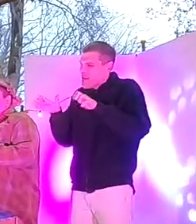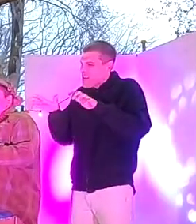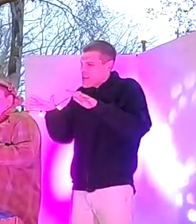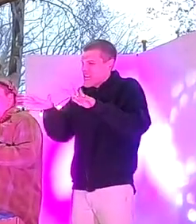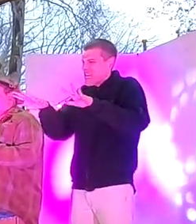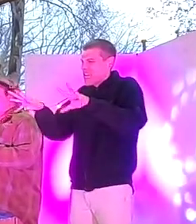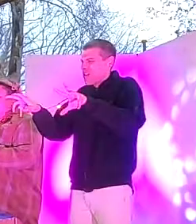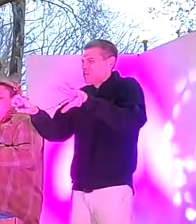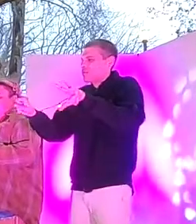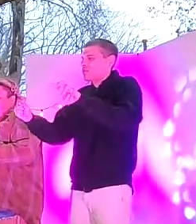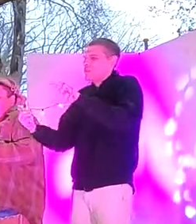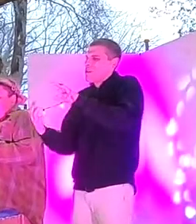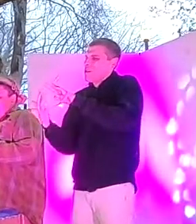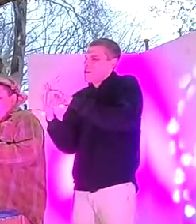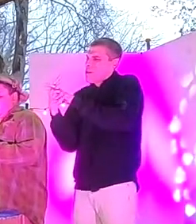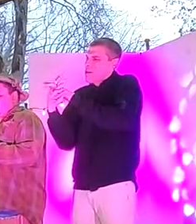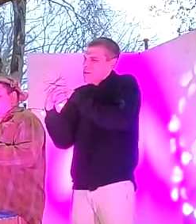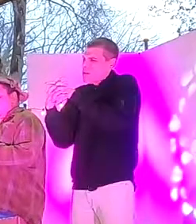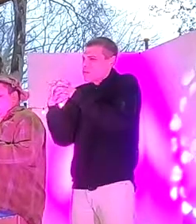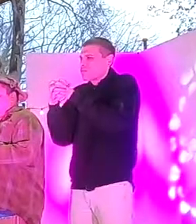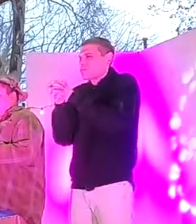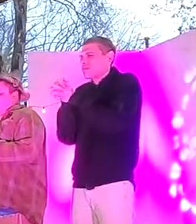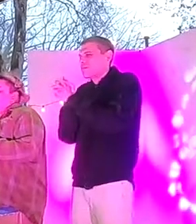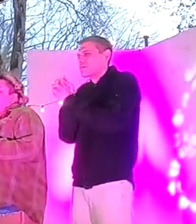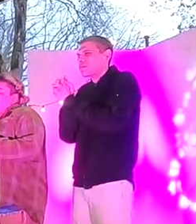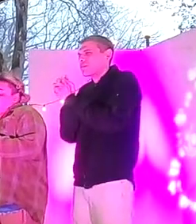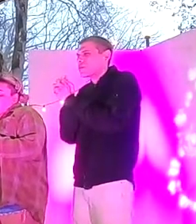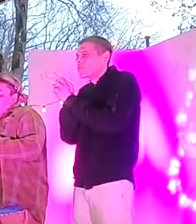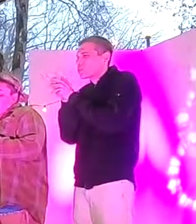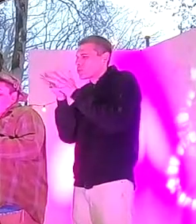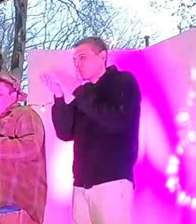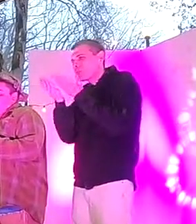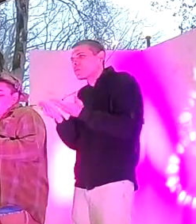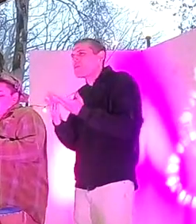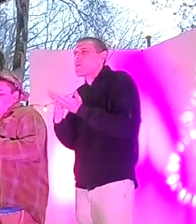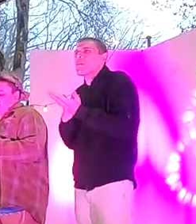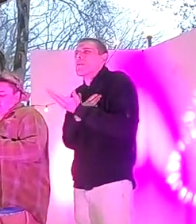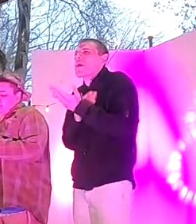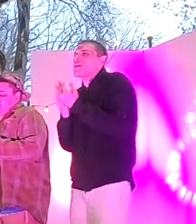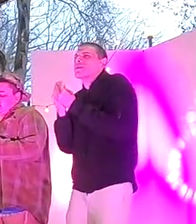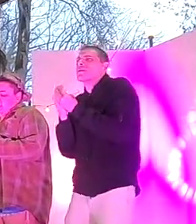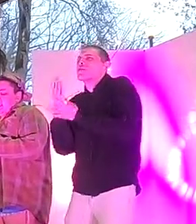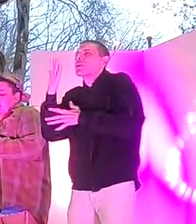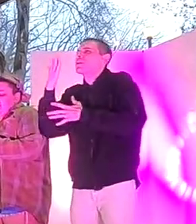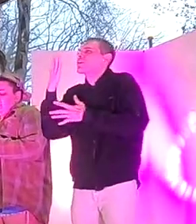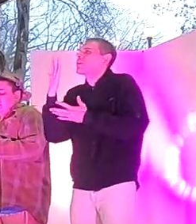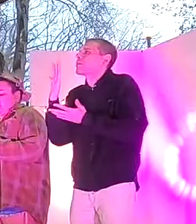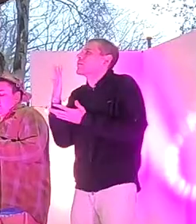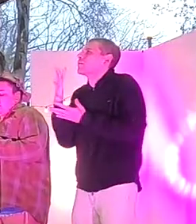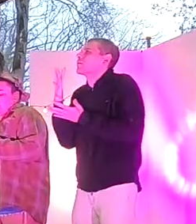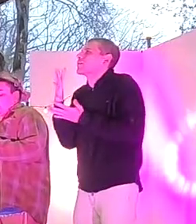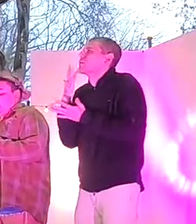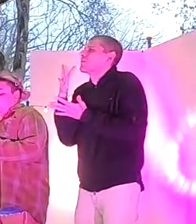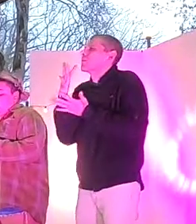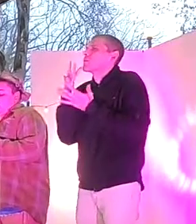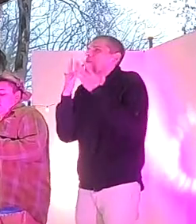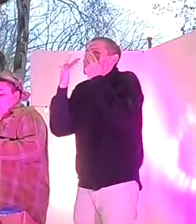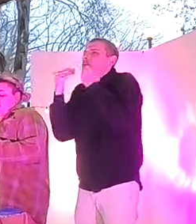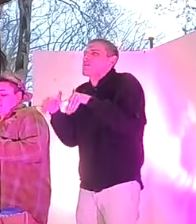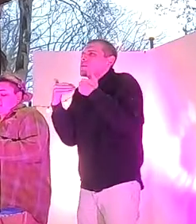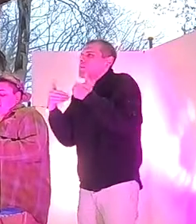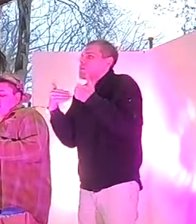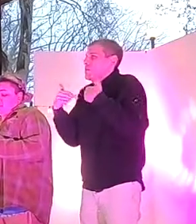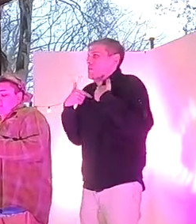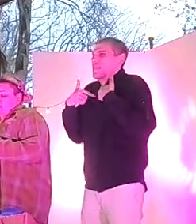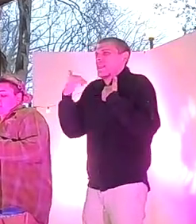fingers, interlocking between my ribs. You are my spring-flavored persons, and me, yellow